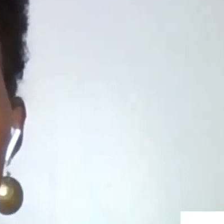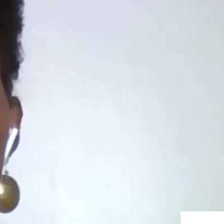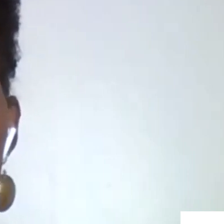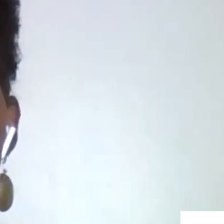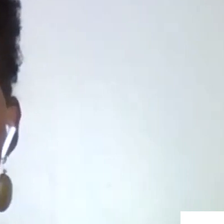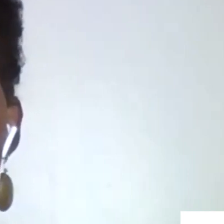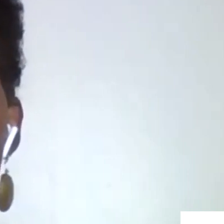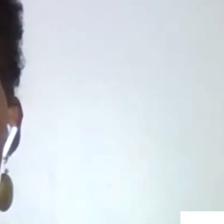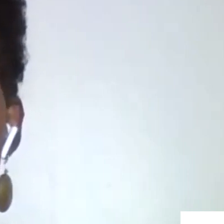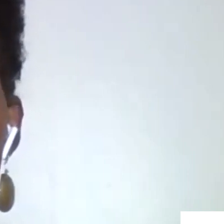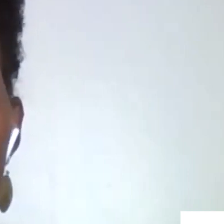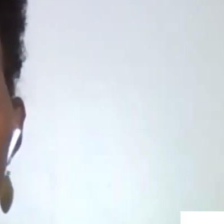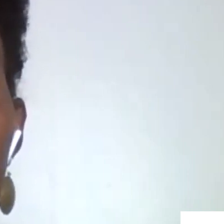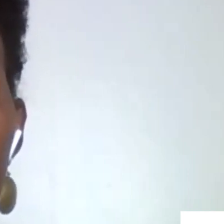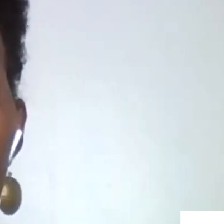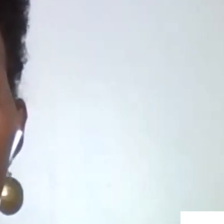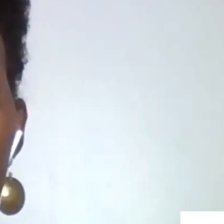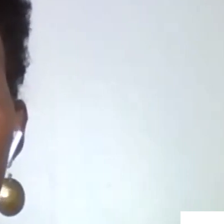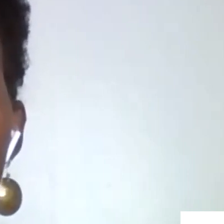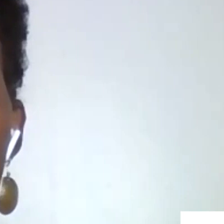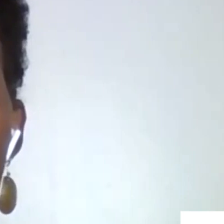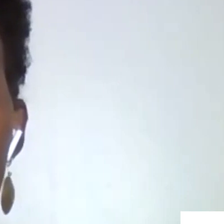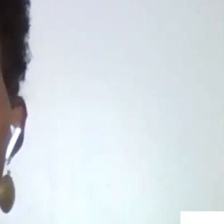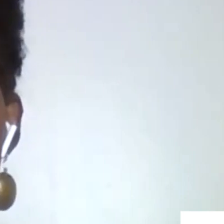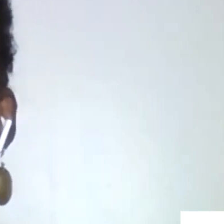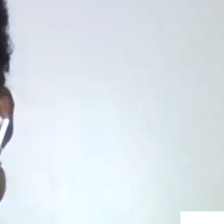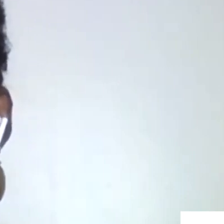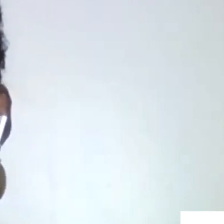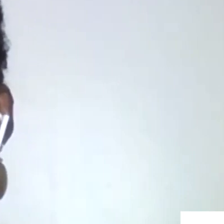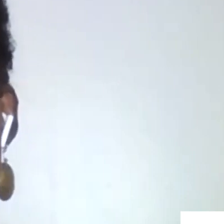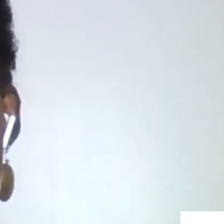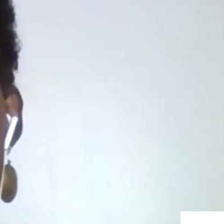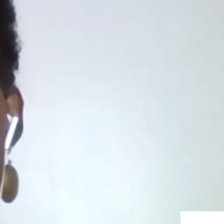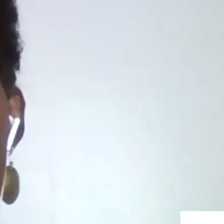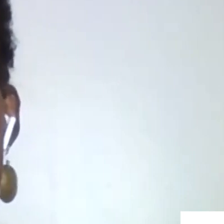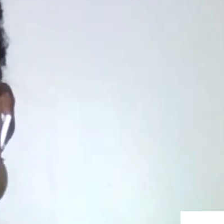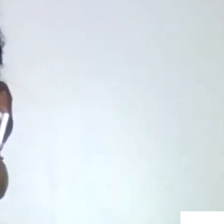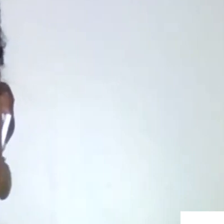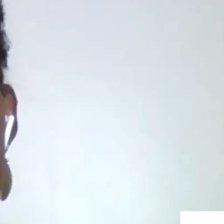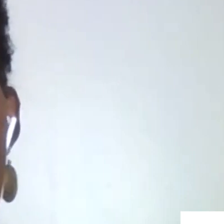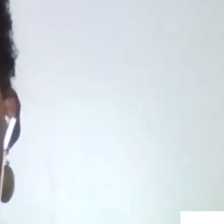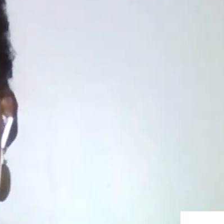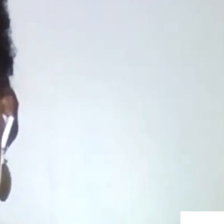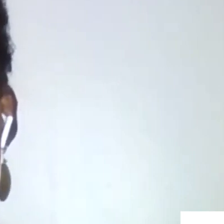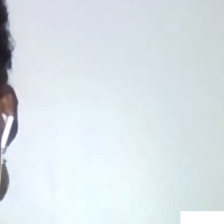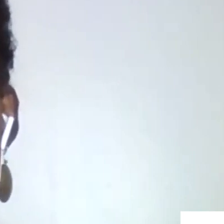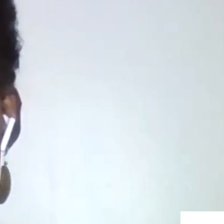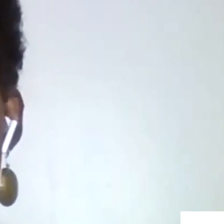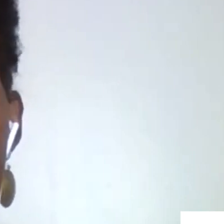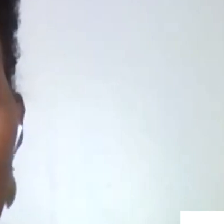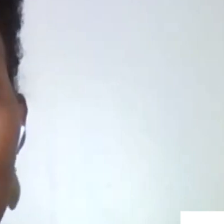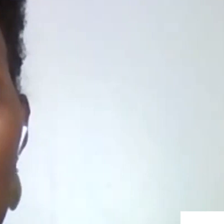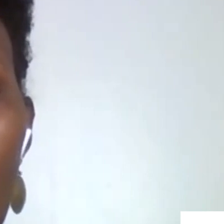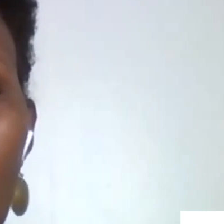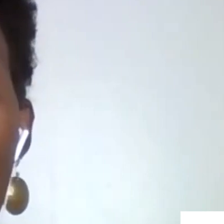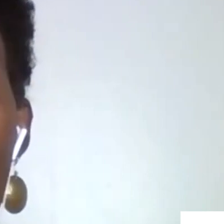Facebook for more information. We appreciate our media partners, Graphics Broadcast Media, who have been with us